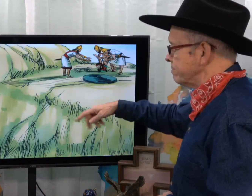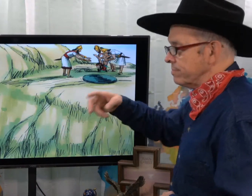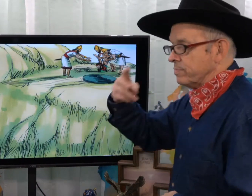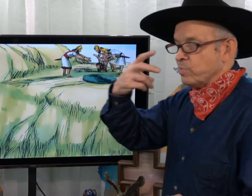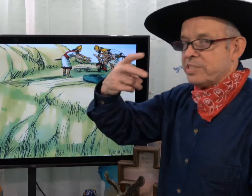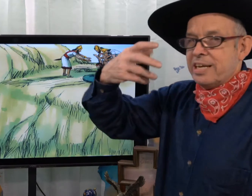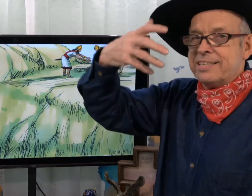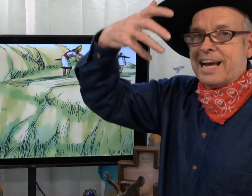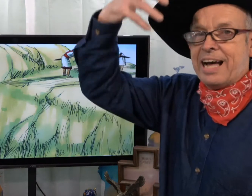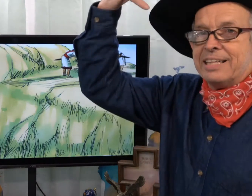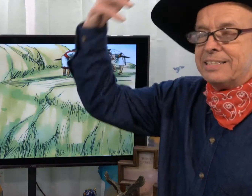hoe. You see him die?